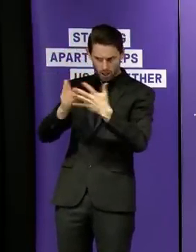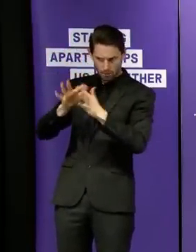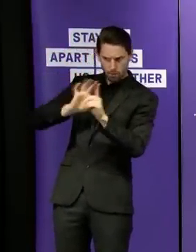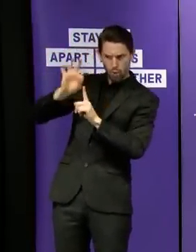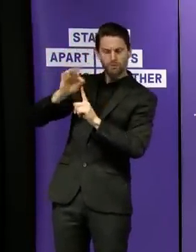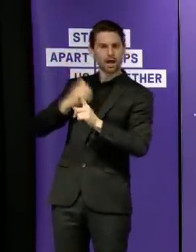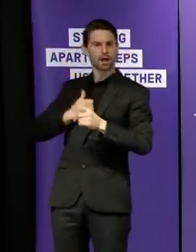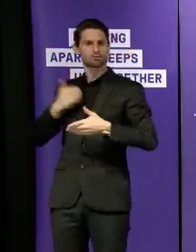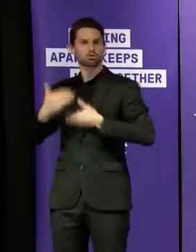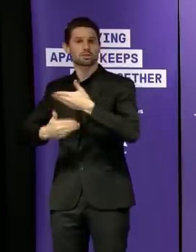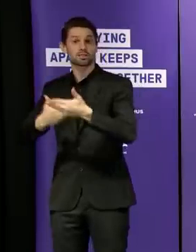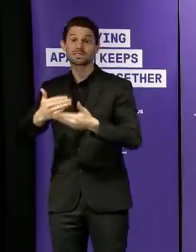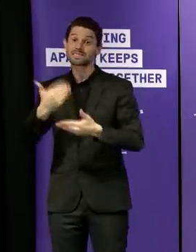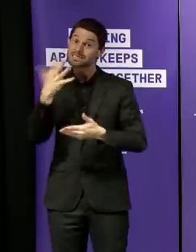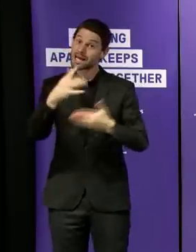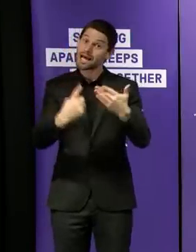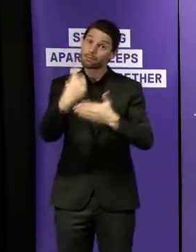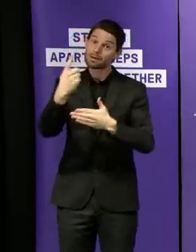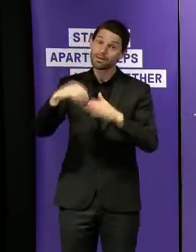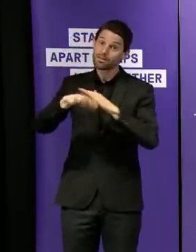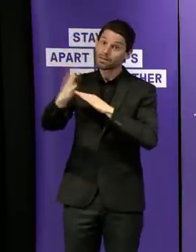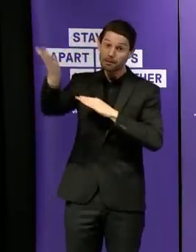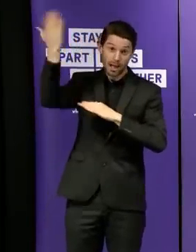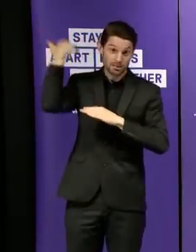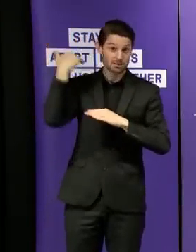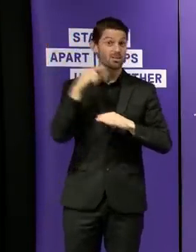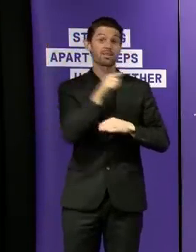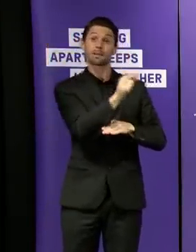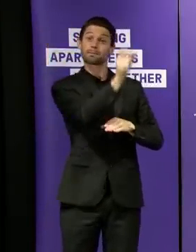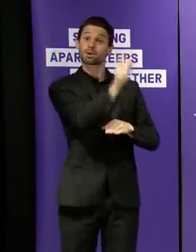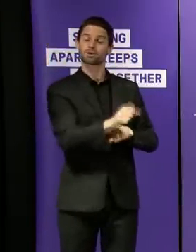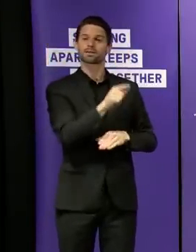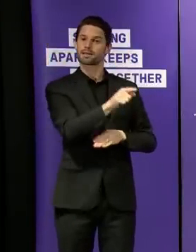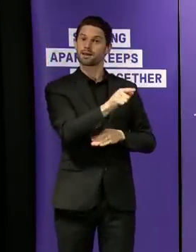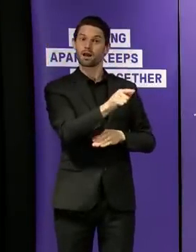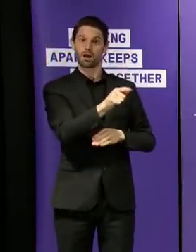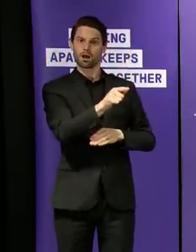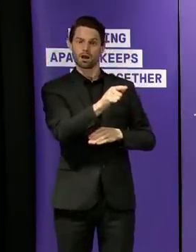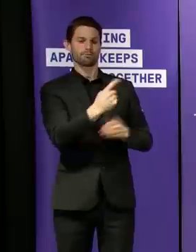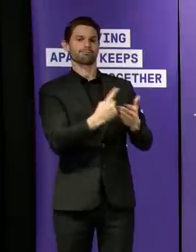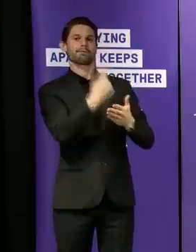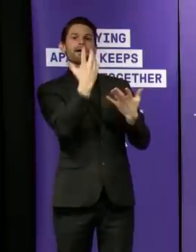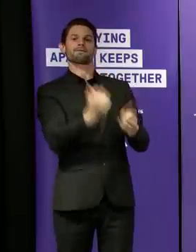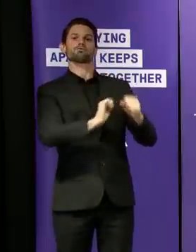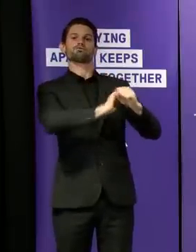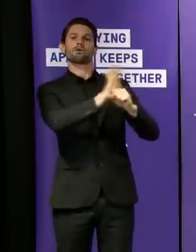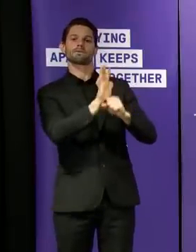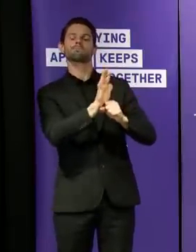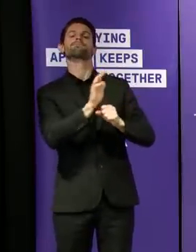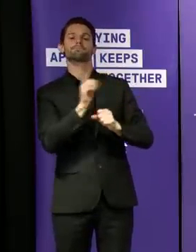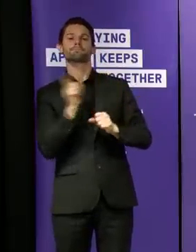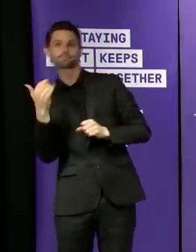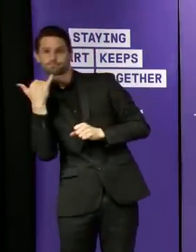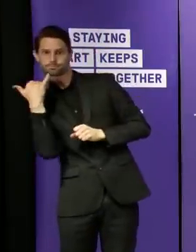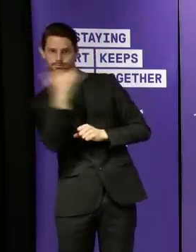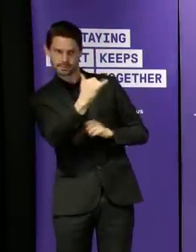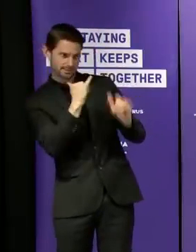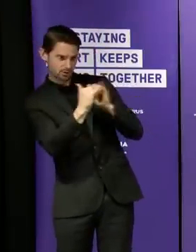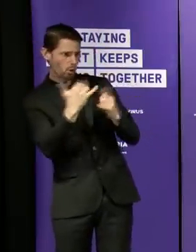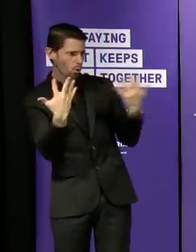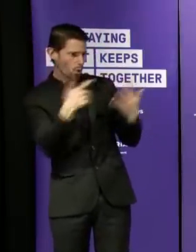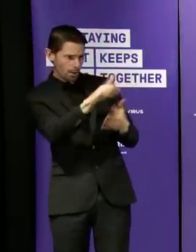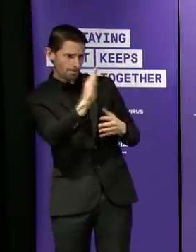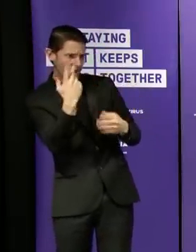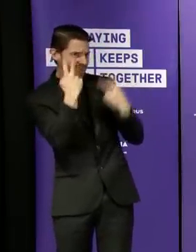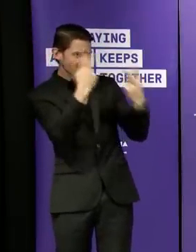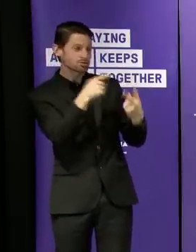where people haven't told us the truth. You don't get in trouble for telling the truth. It's like talking to your doctor. All we want is the coronavirus